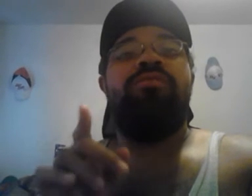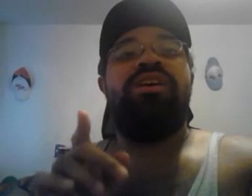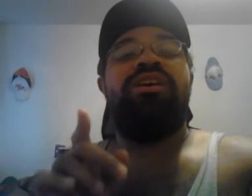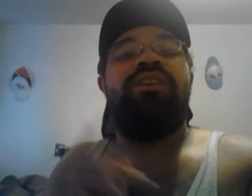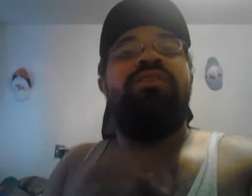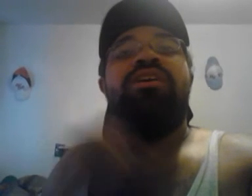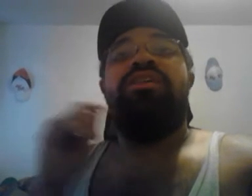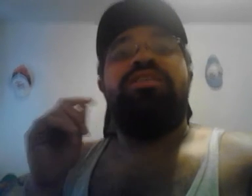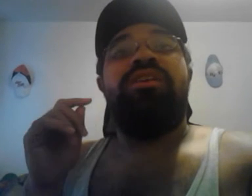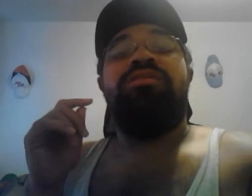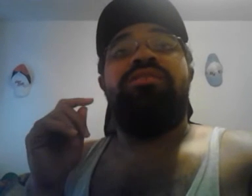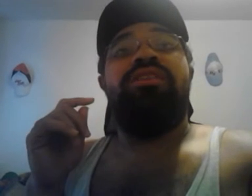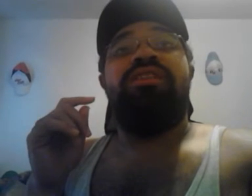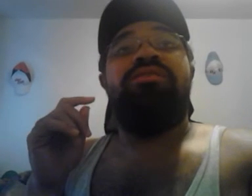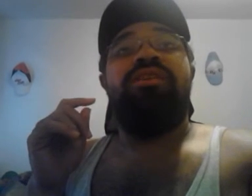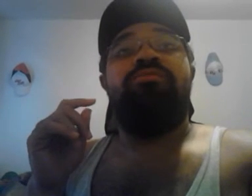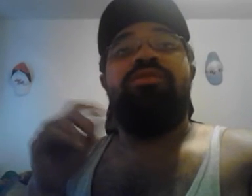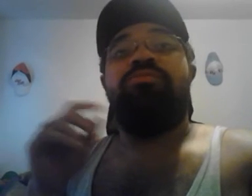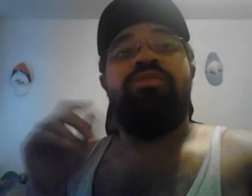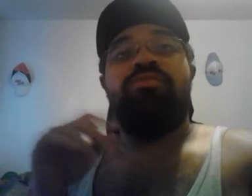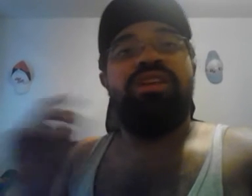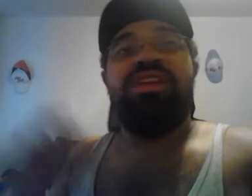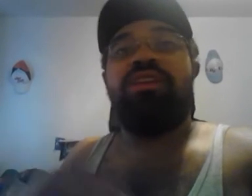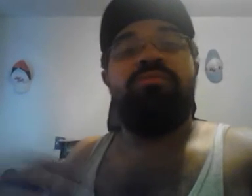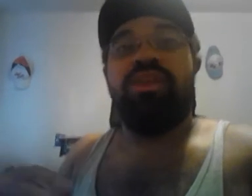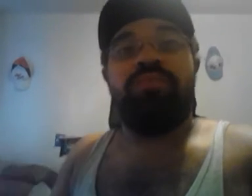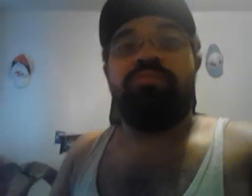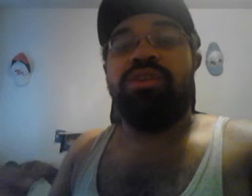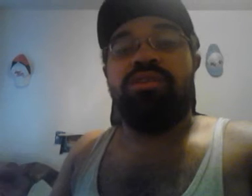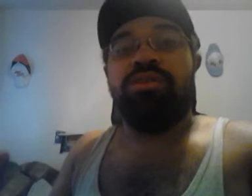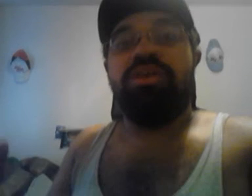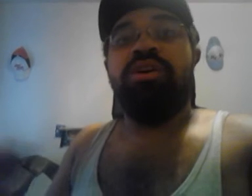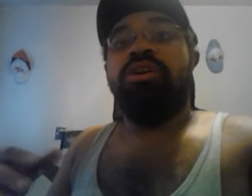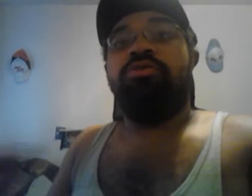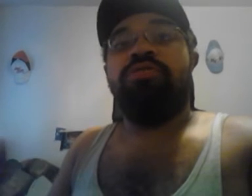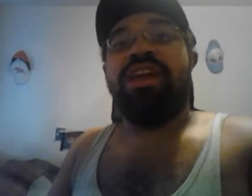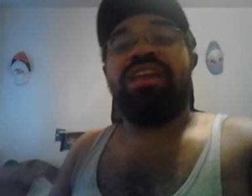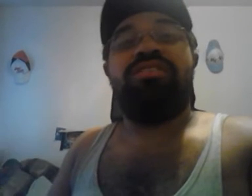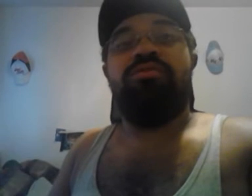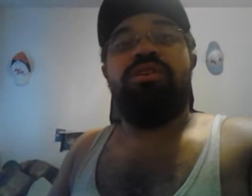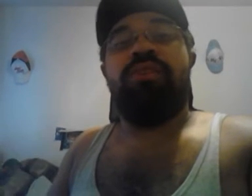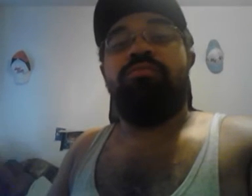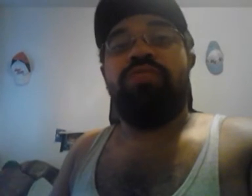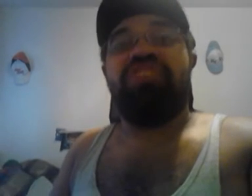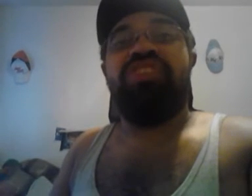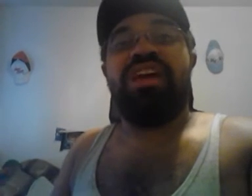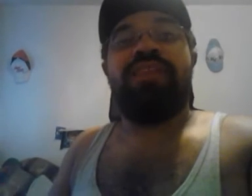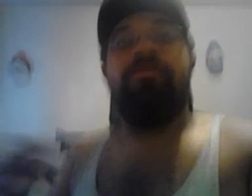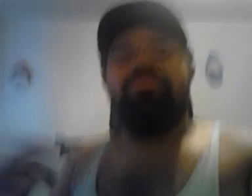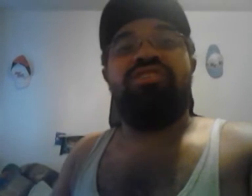up, Then we not gonna be created as a unit and bridge the gap, the bridge on a